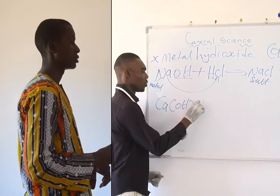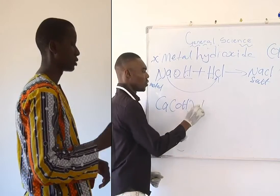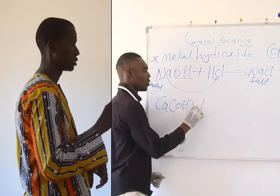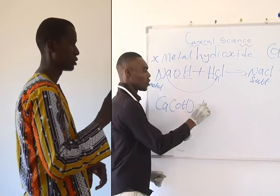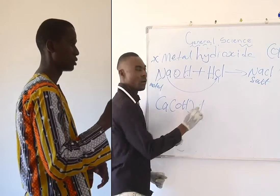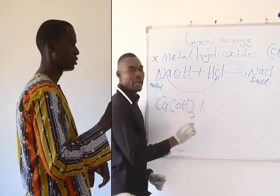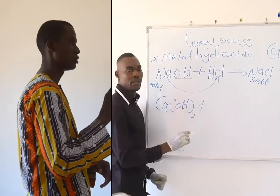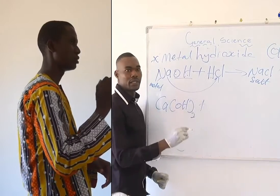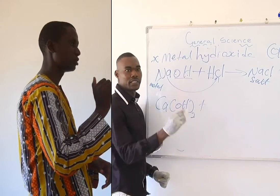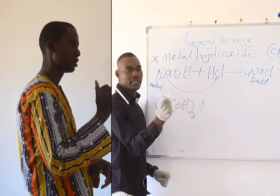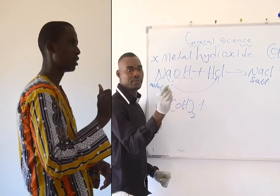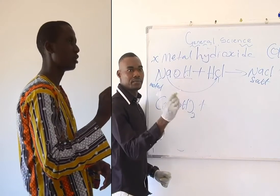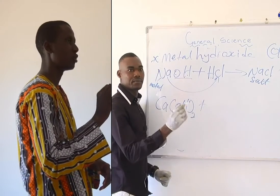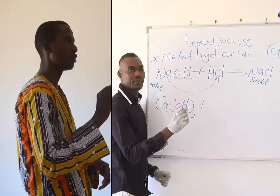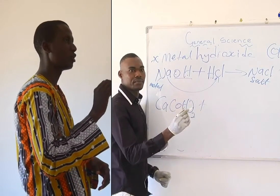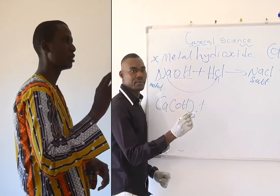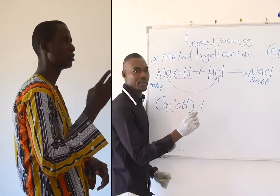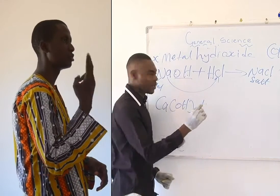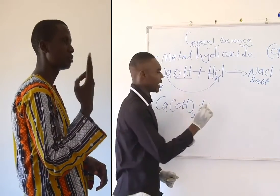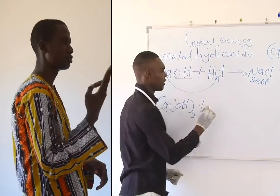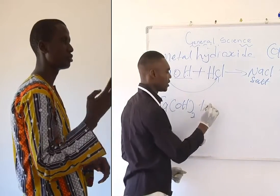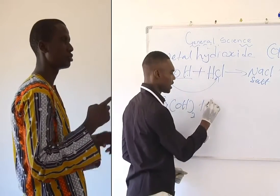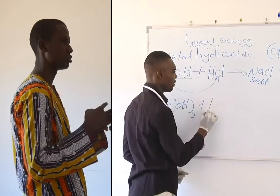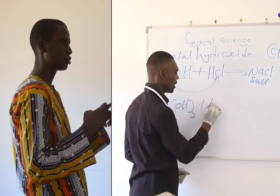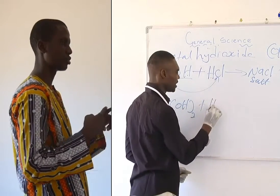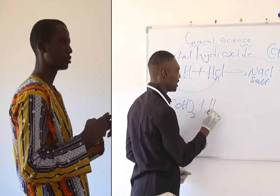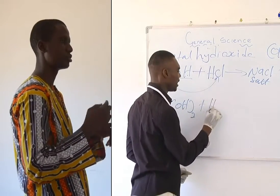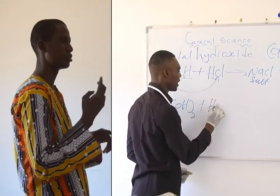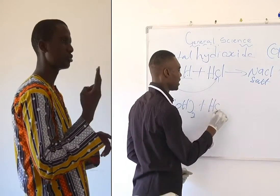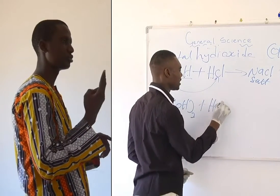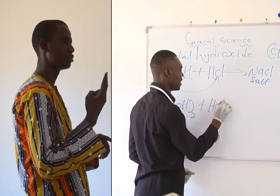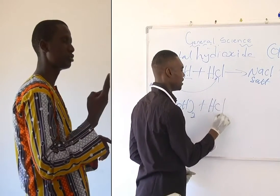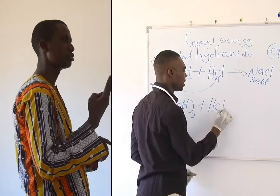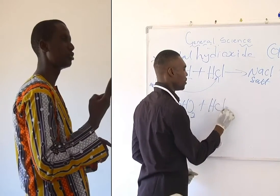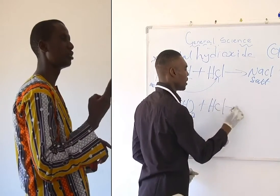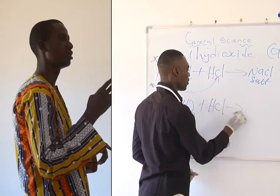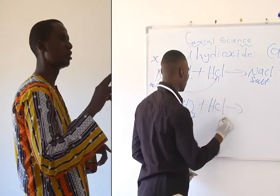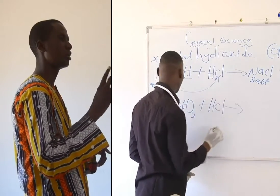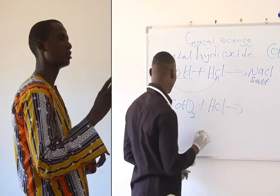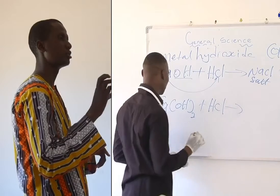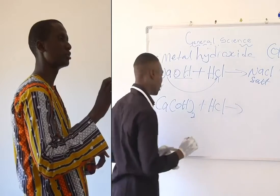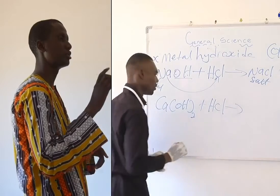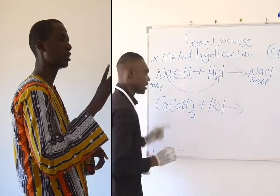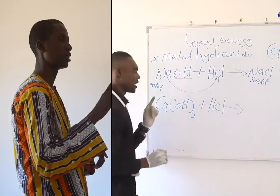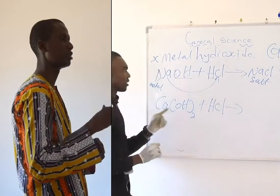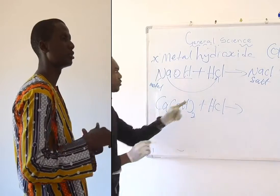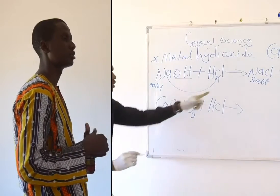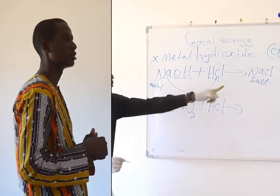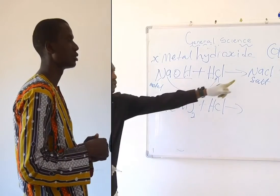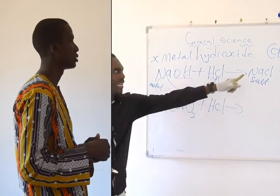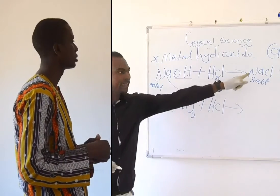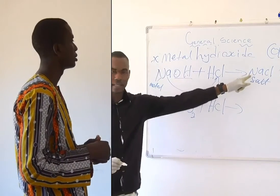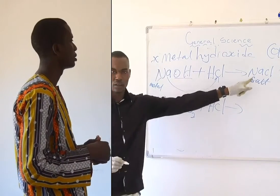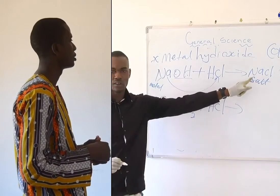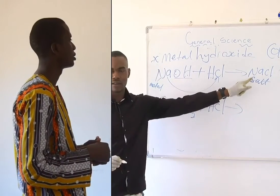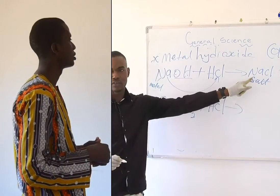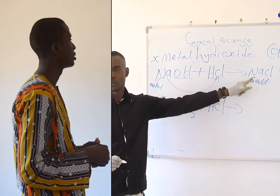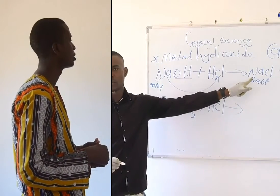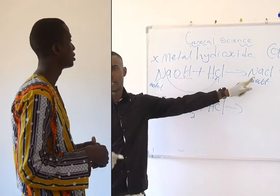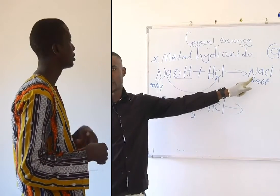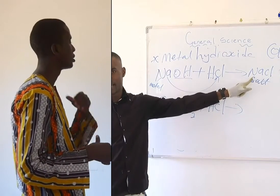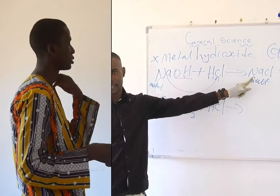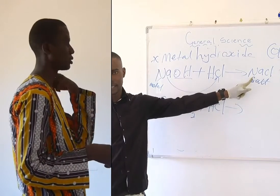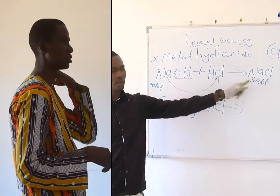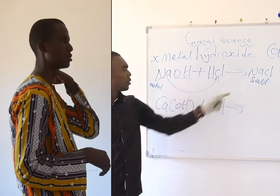CaOH2, combined with, all right, we have HCl again still. We are going to have now, instead of sodium chloride, we are not going to have